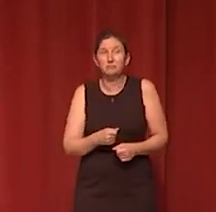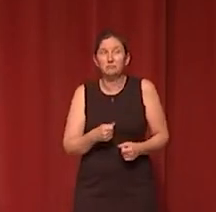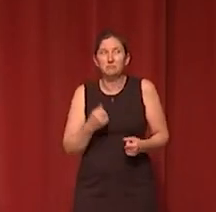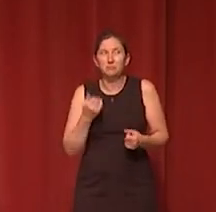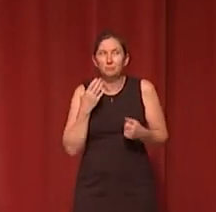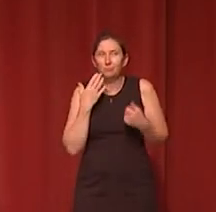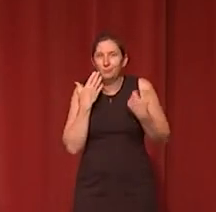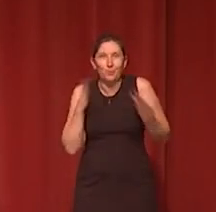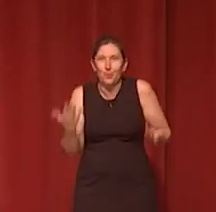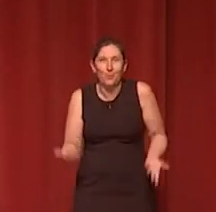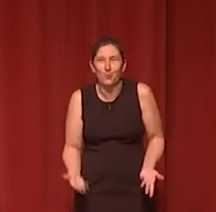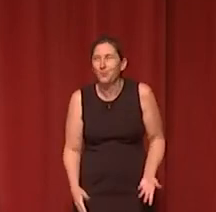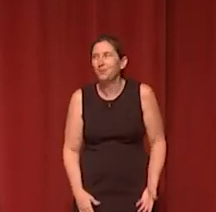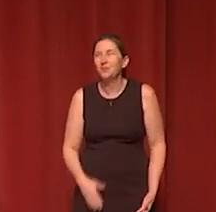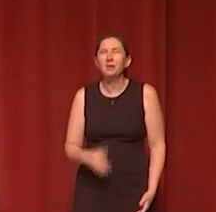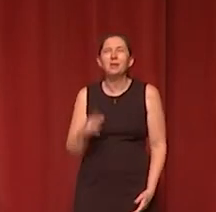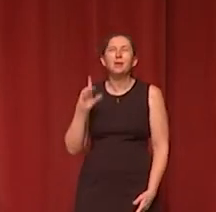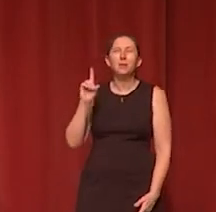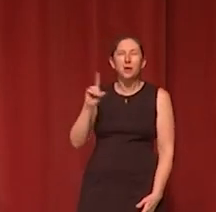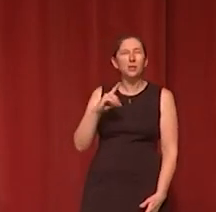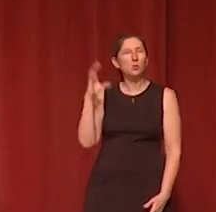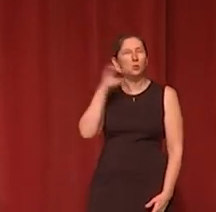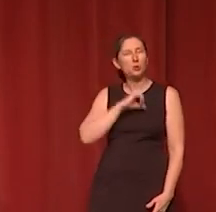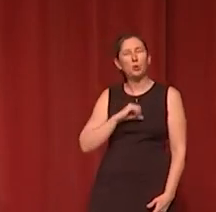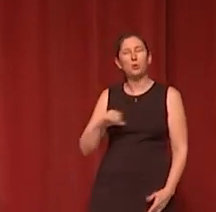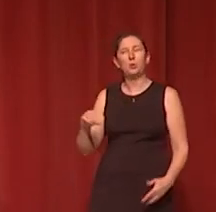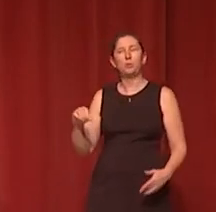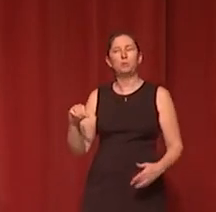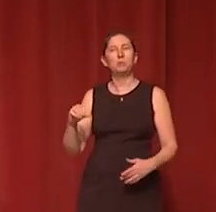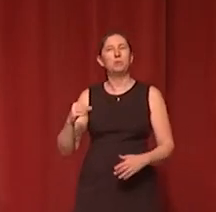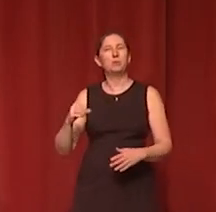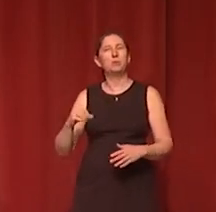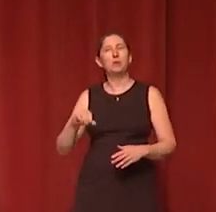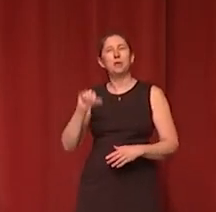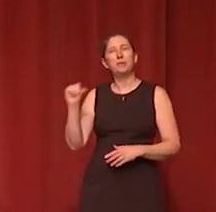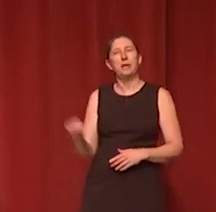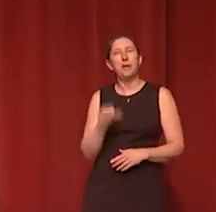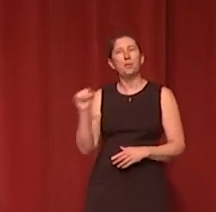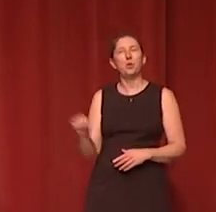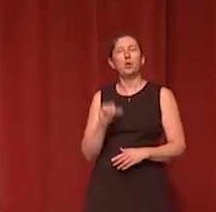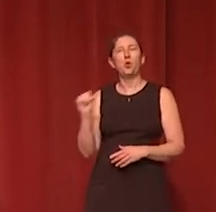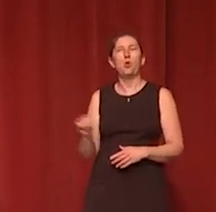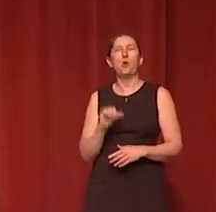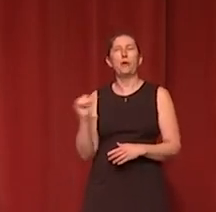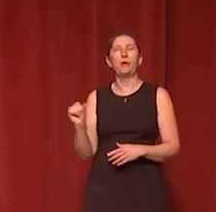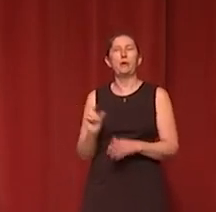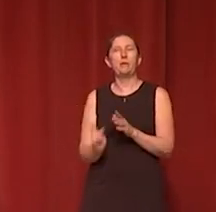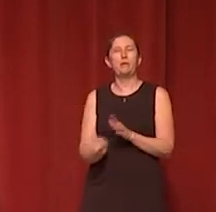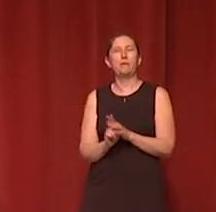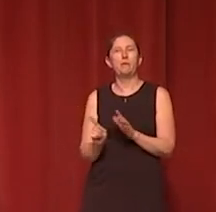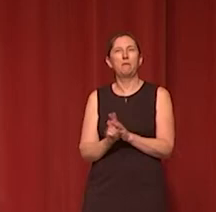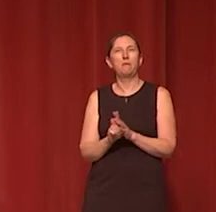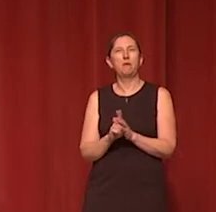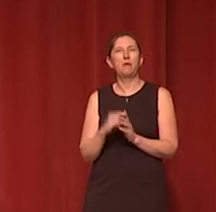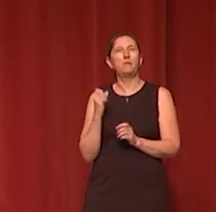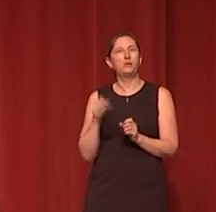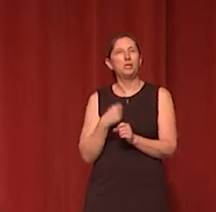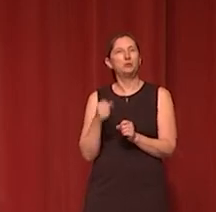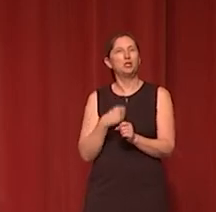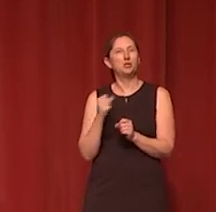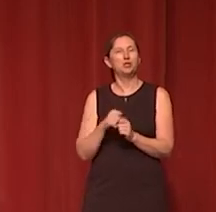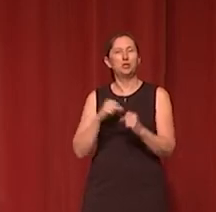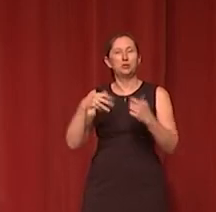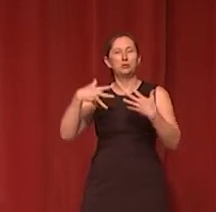that's probably already been triggered. I mean, the amyloid's been sitting there, probably irritating the brain. And we don't know if those side effects are going to